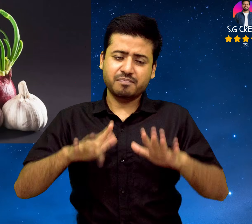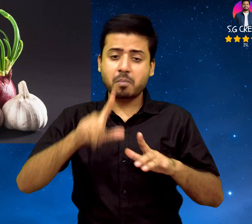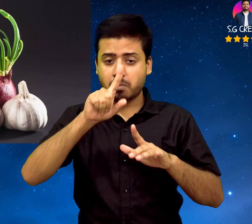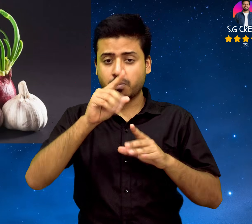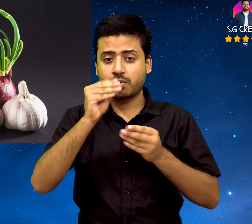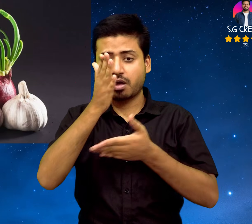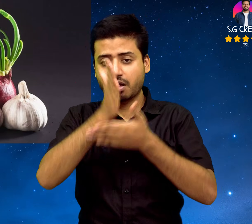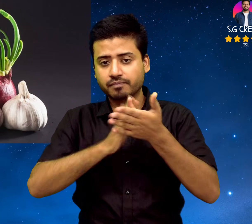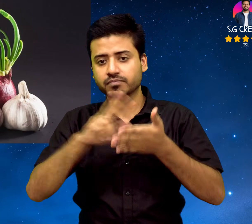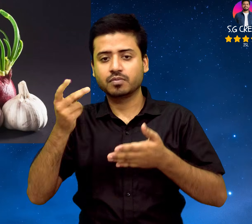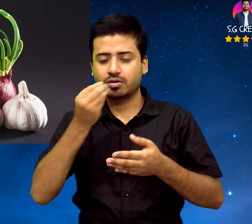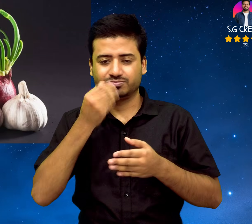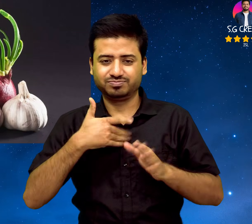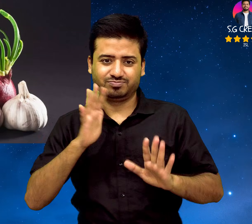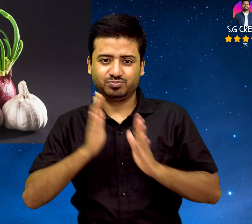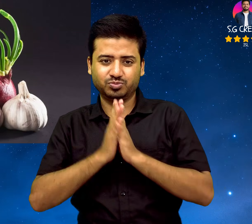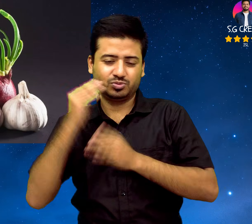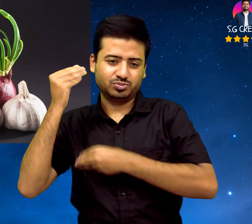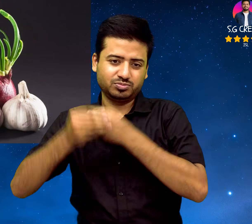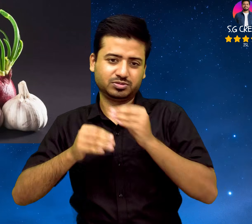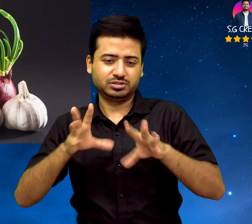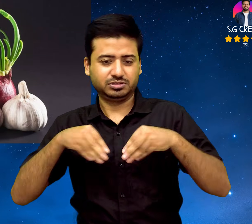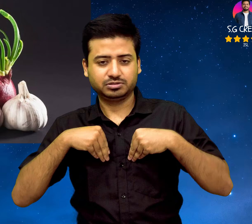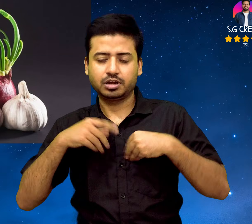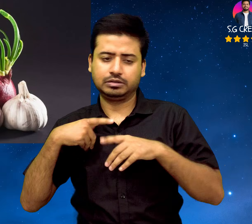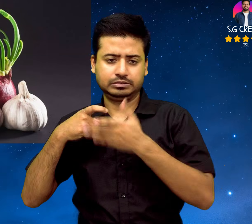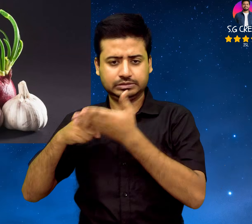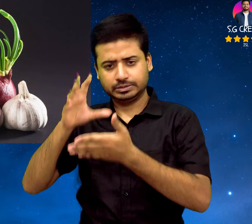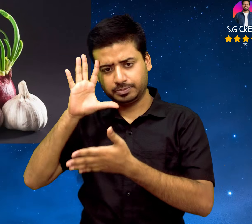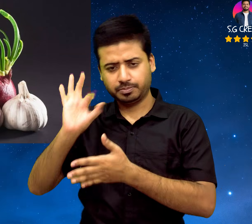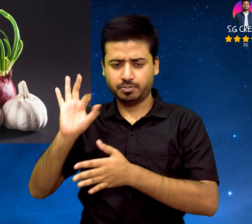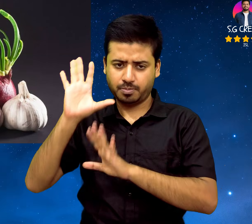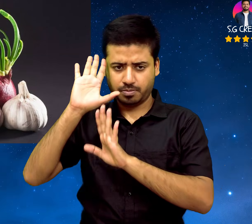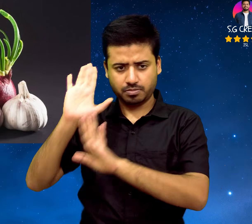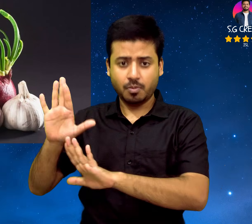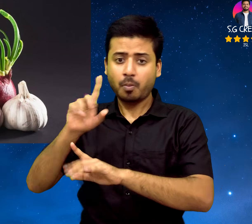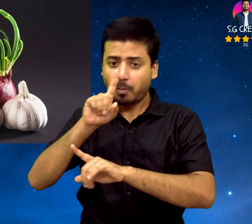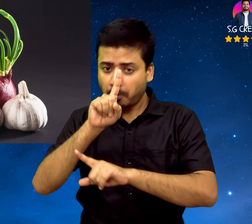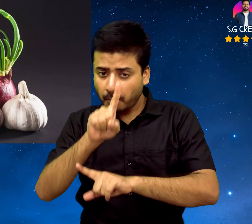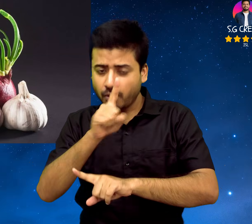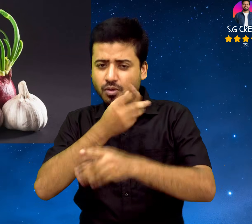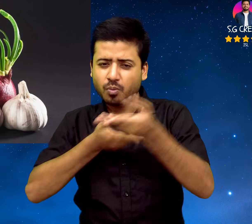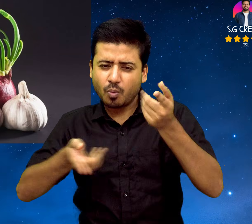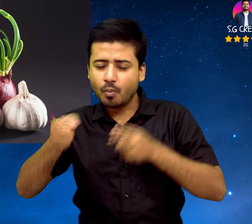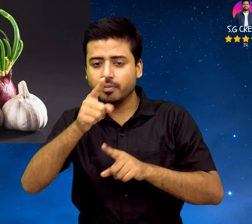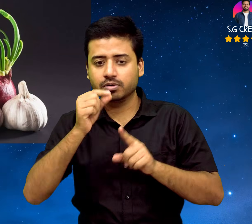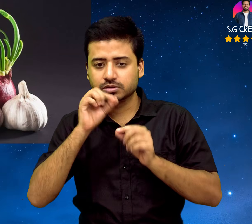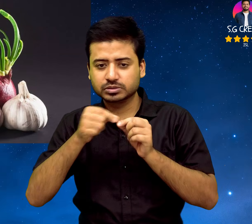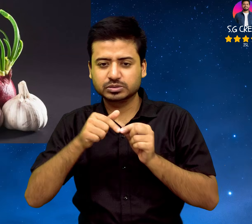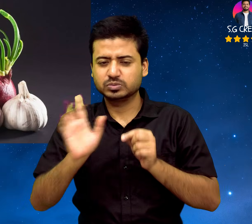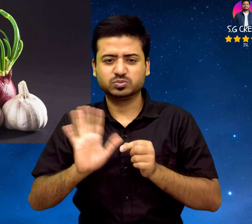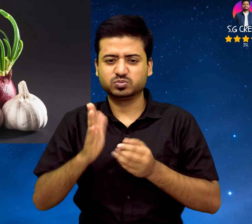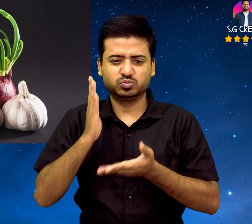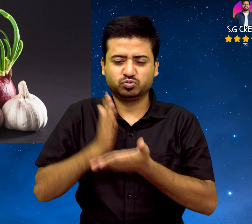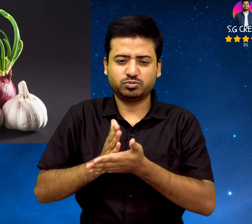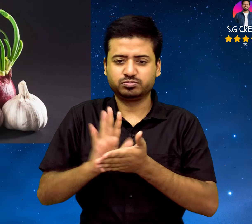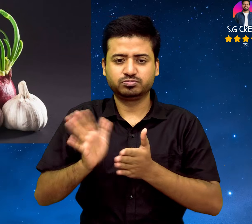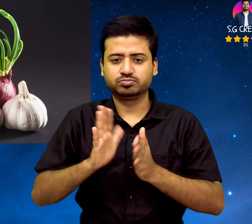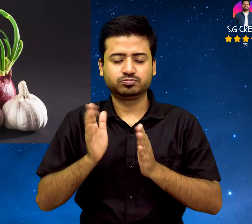therapeutics. Across traditional medical frameworks, Ayurveda, traditional Chinese medicine, and contemporary nutritional science, these plants